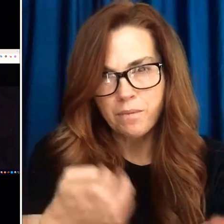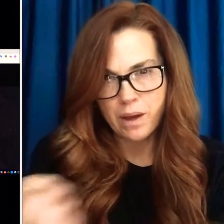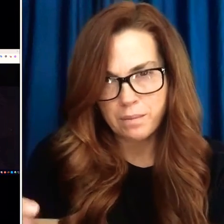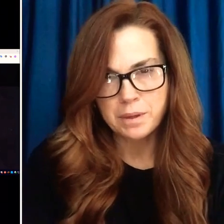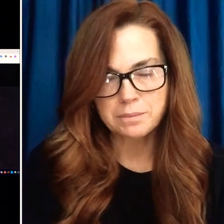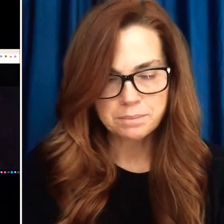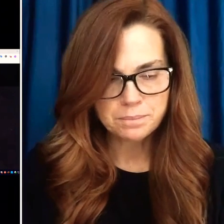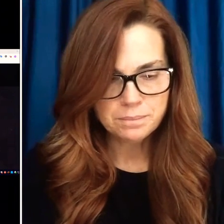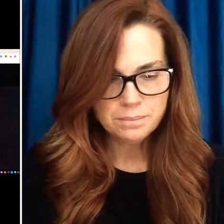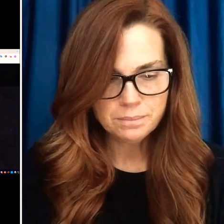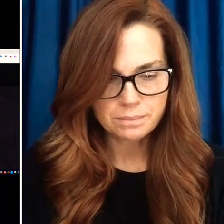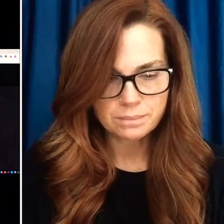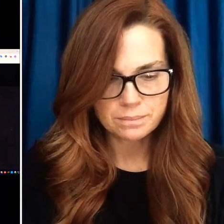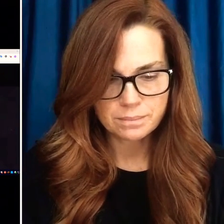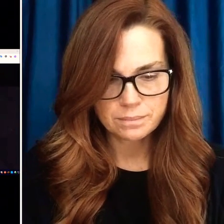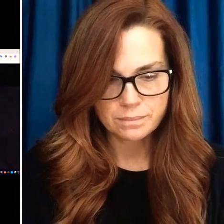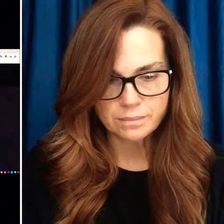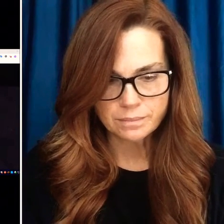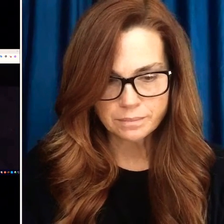Okay.